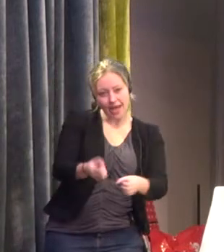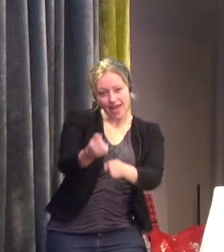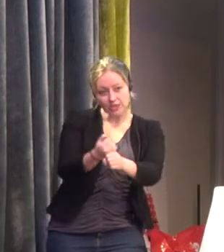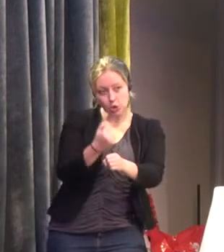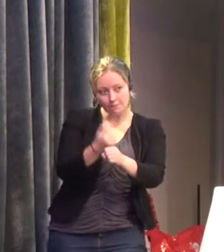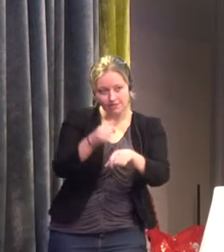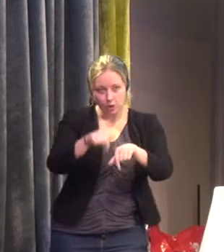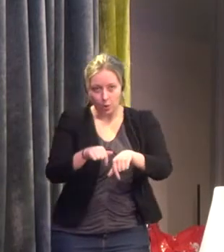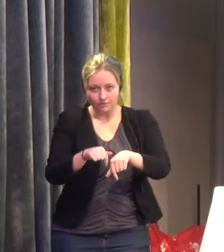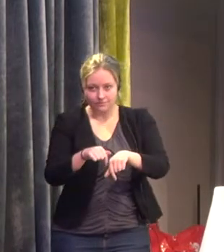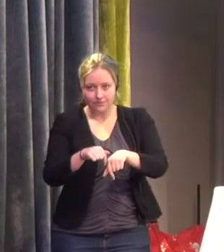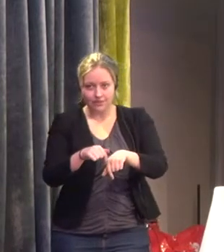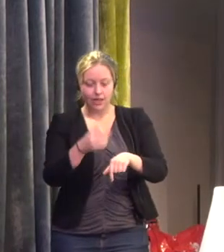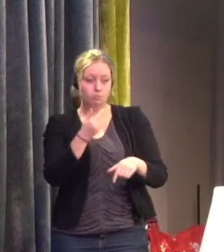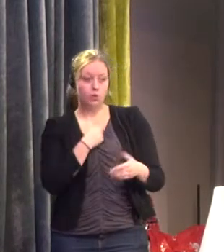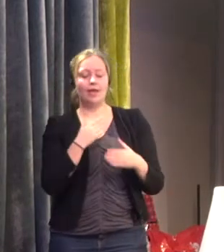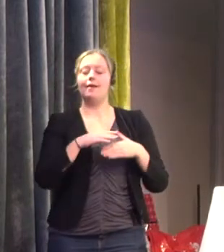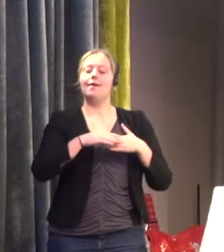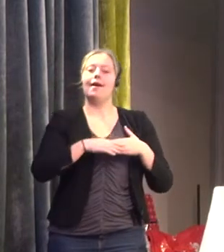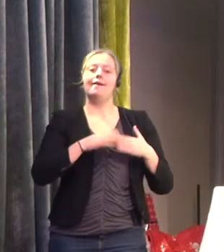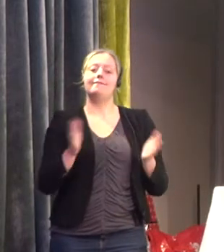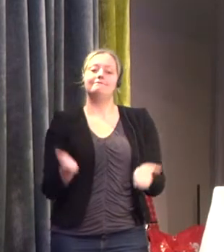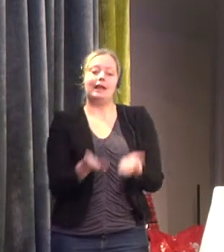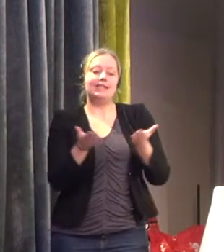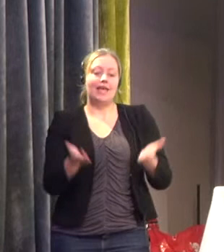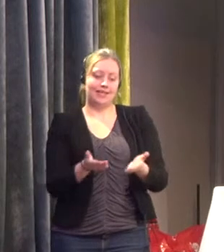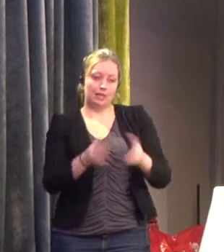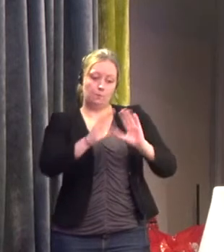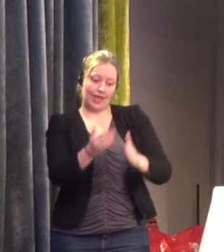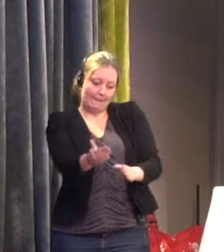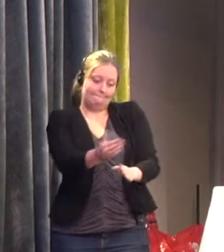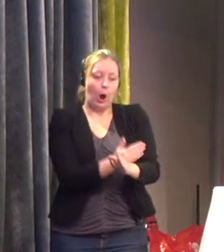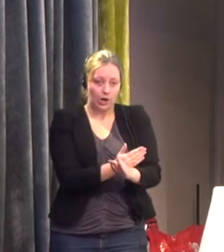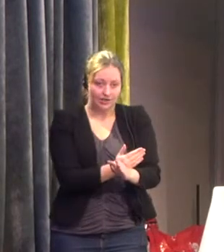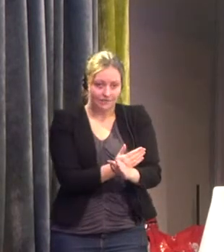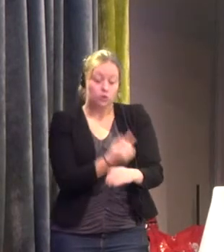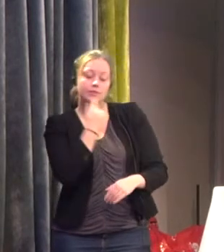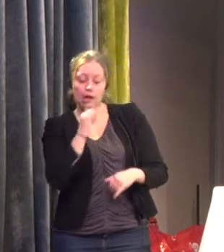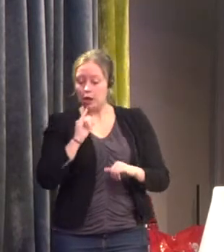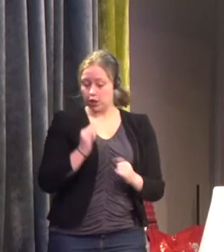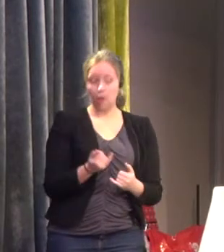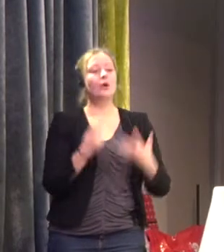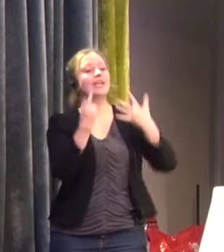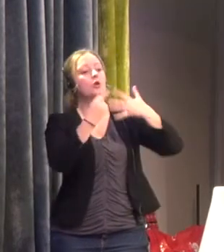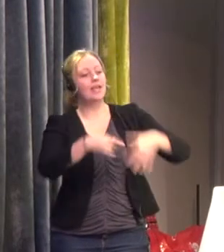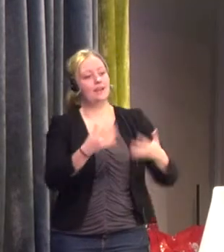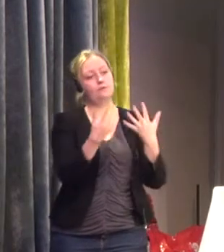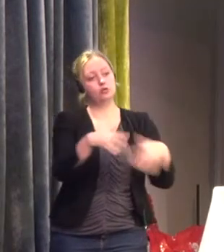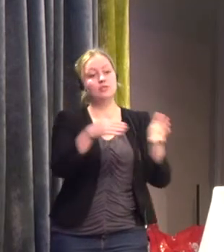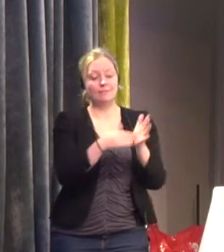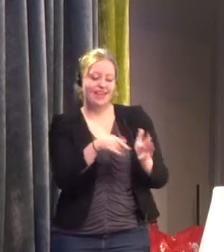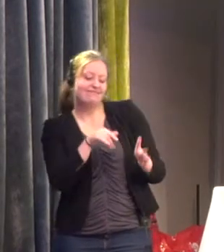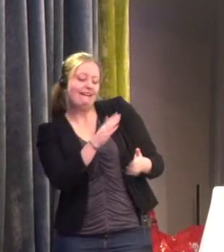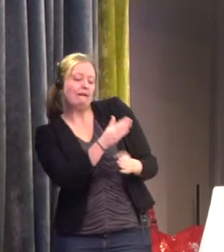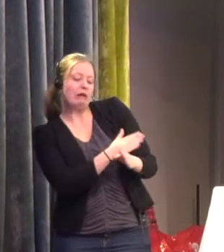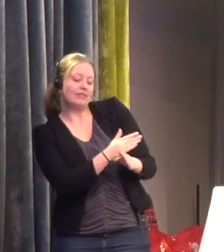of disability. People with disabilities should be included, but only to the extent possible. Would we consider saying that for